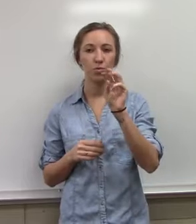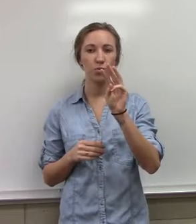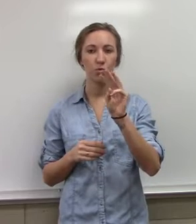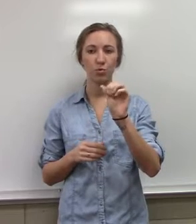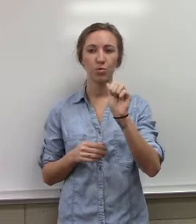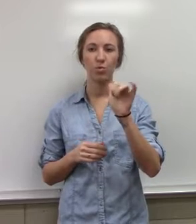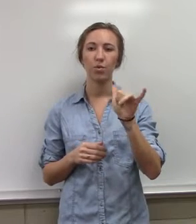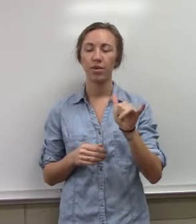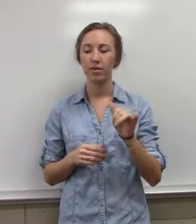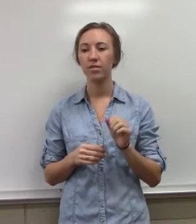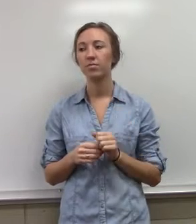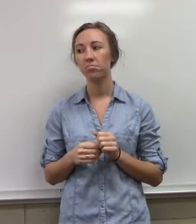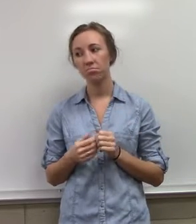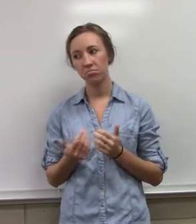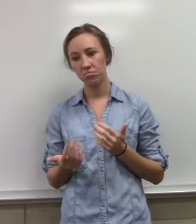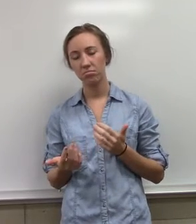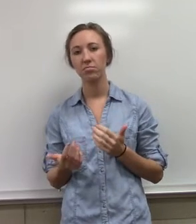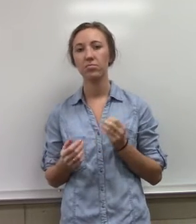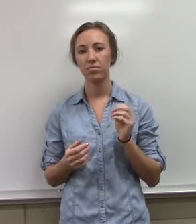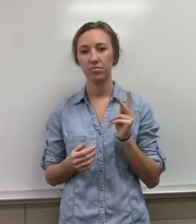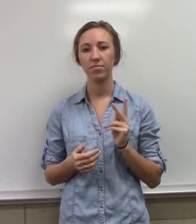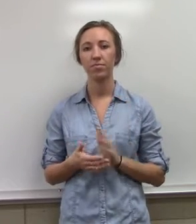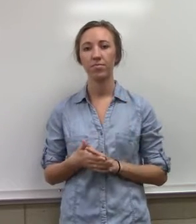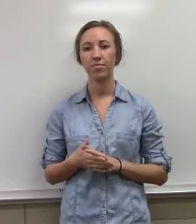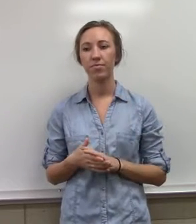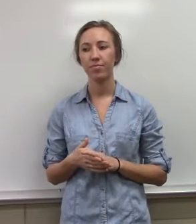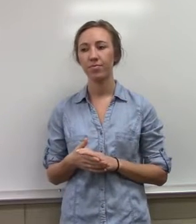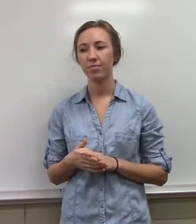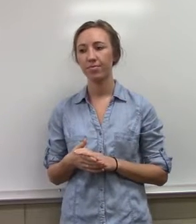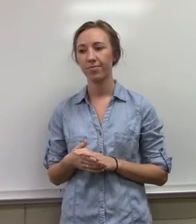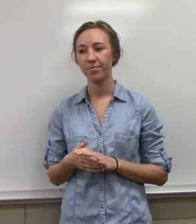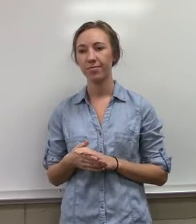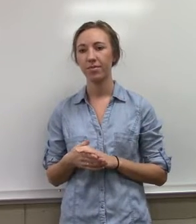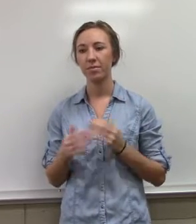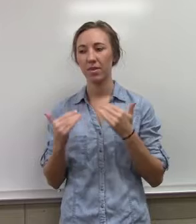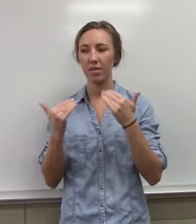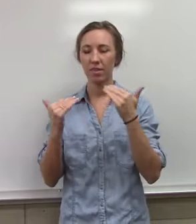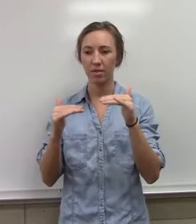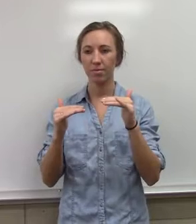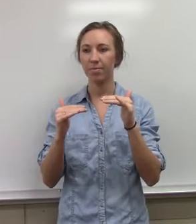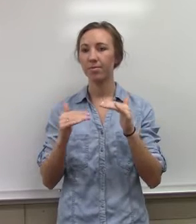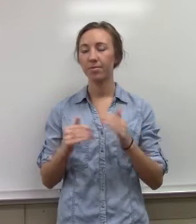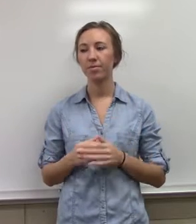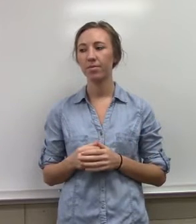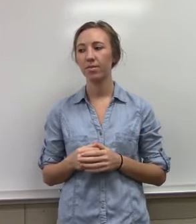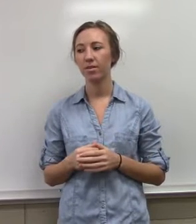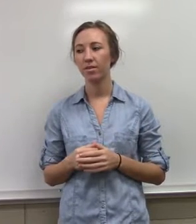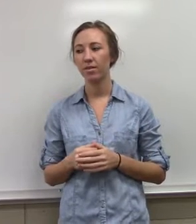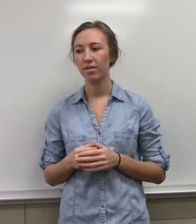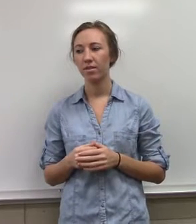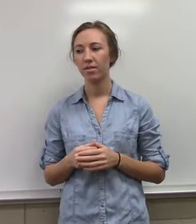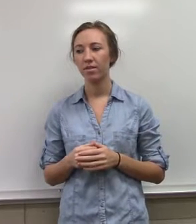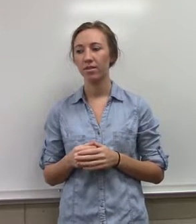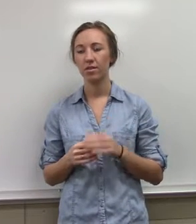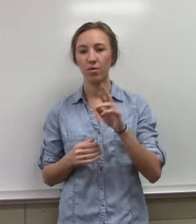to shift your weight once or twice, but when it becomes this repetition, this front to back is rocking.